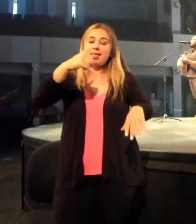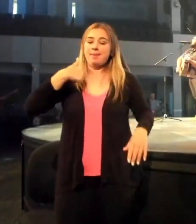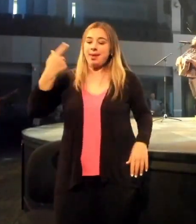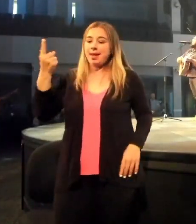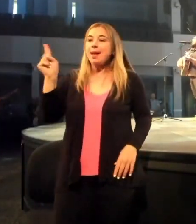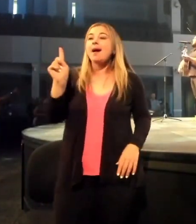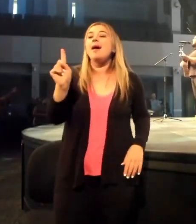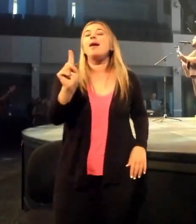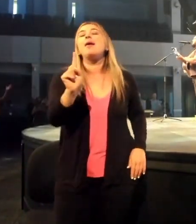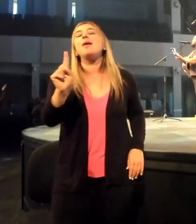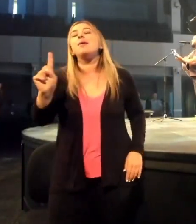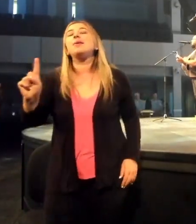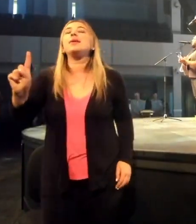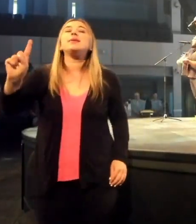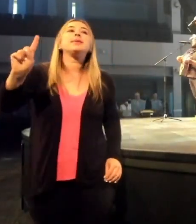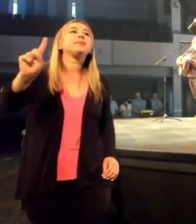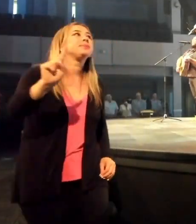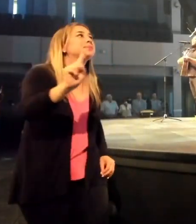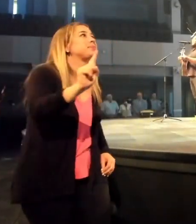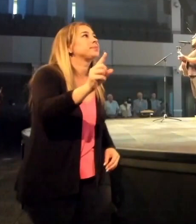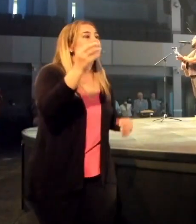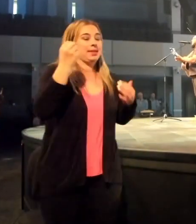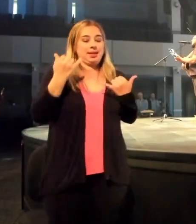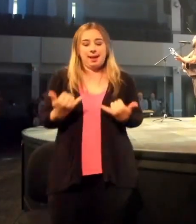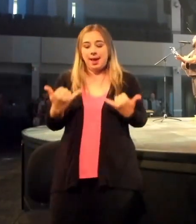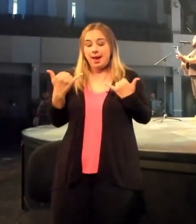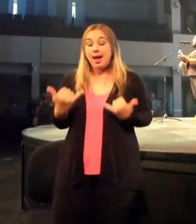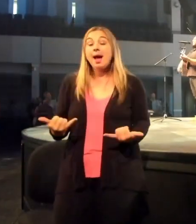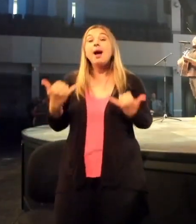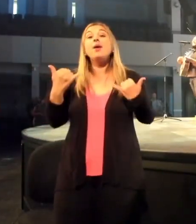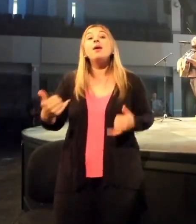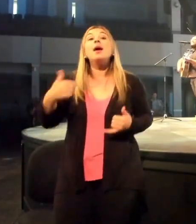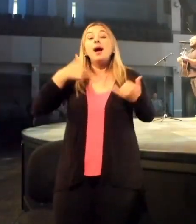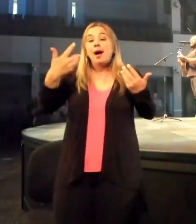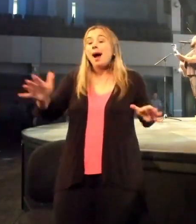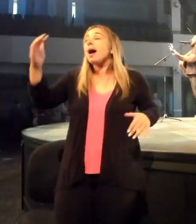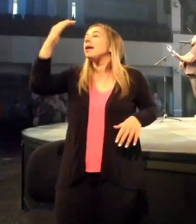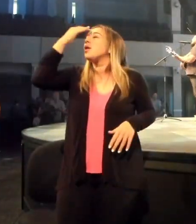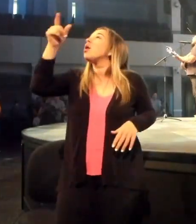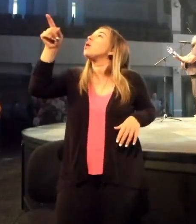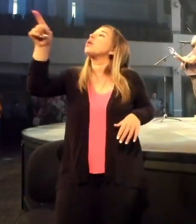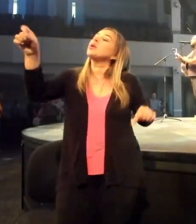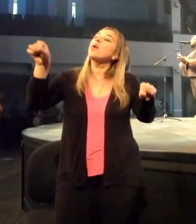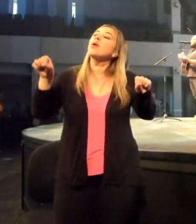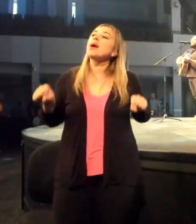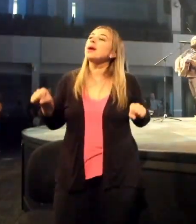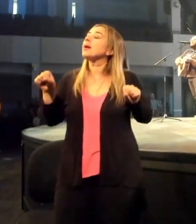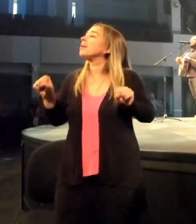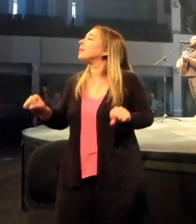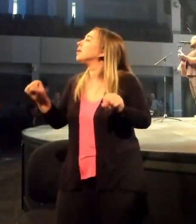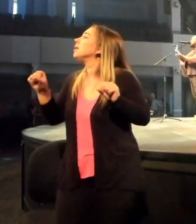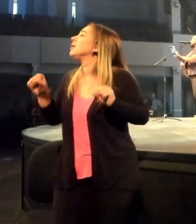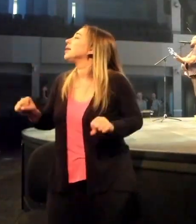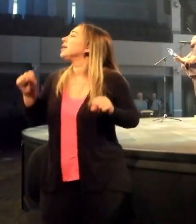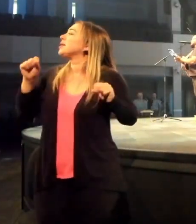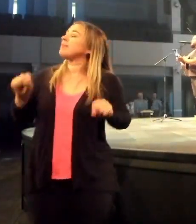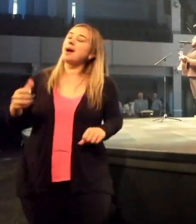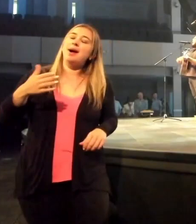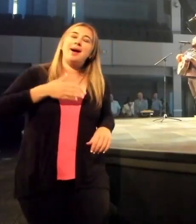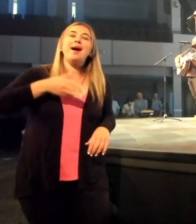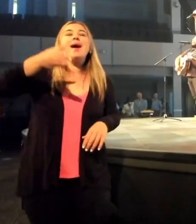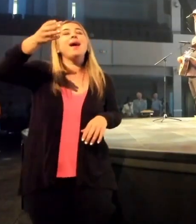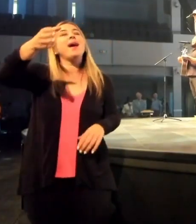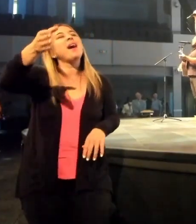me out. And right now, I know you're able.